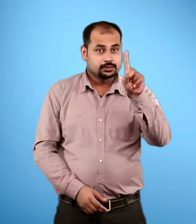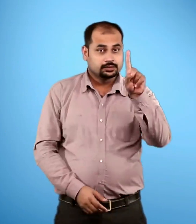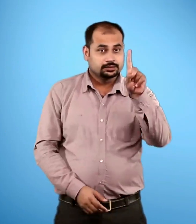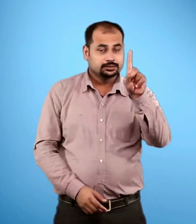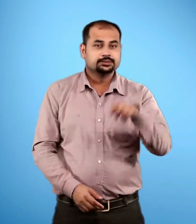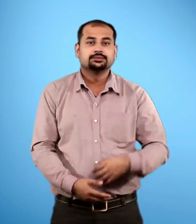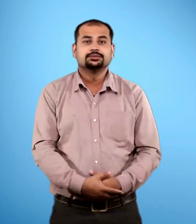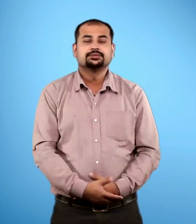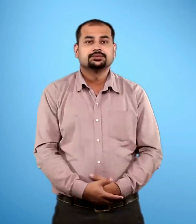1.